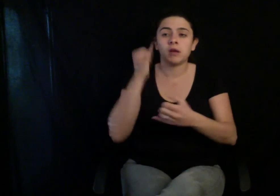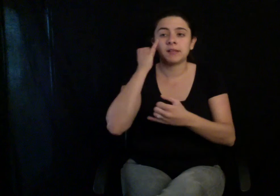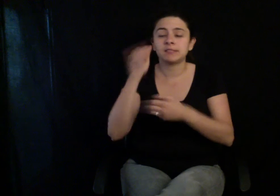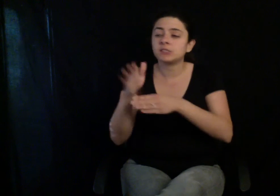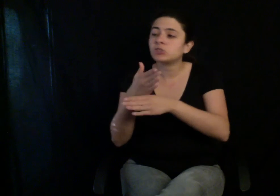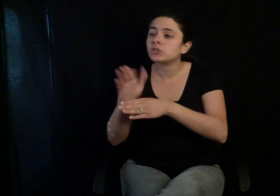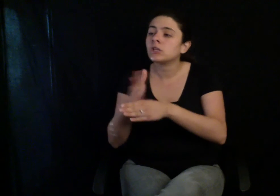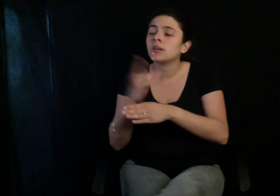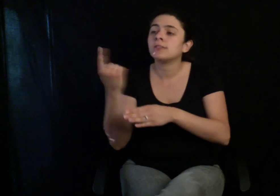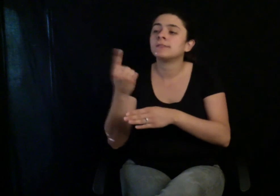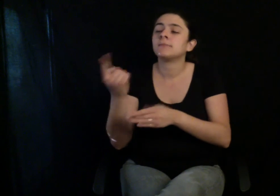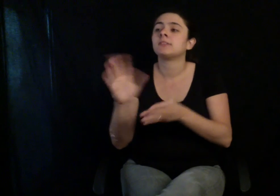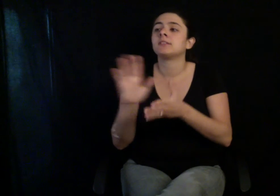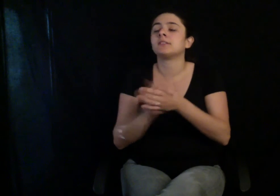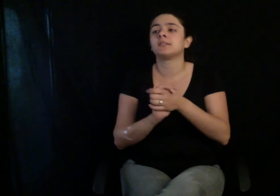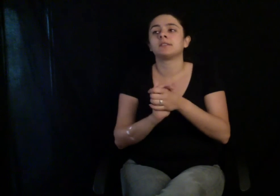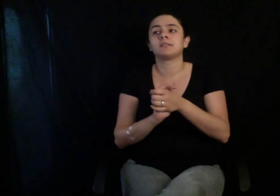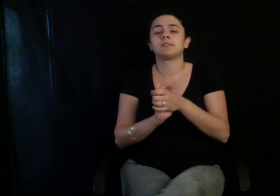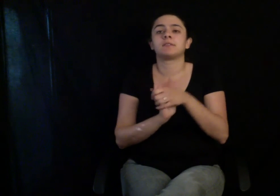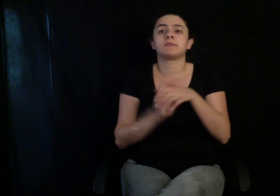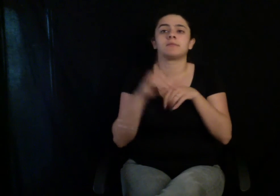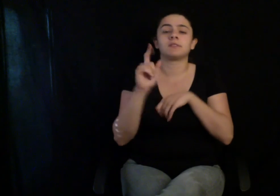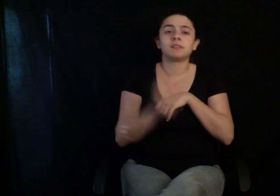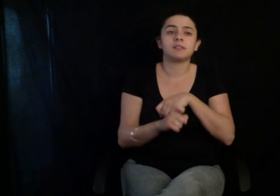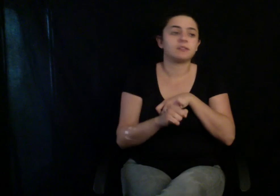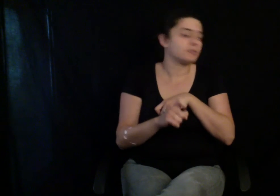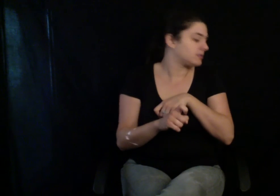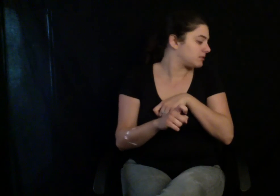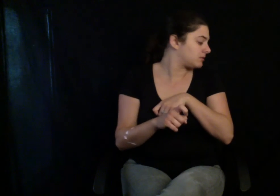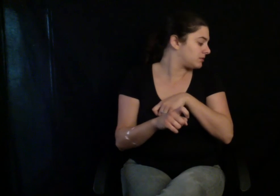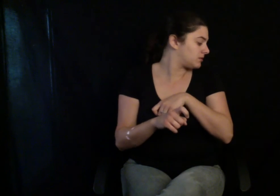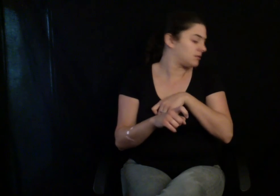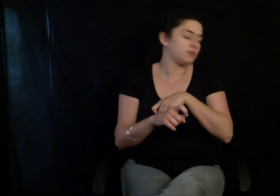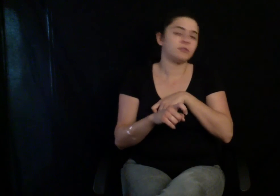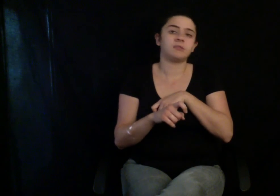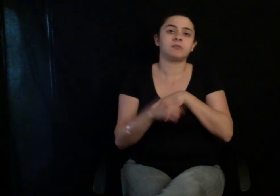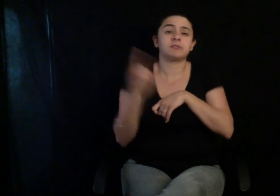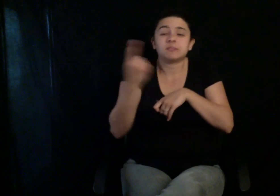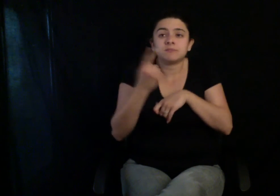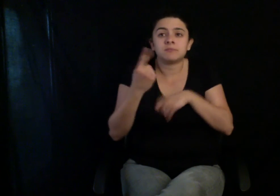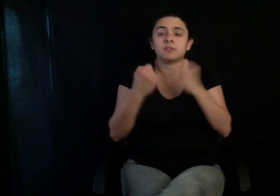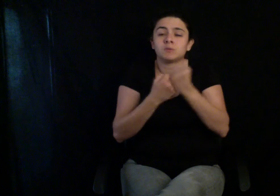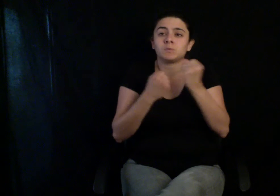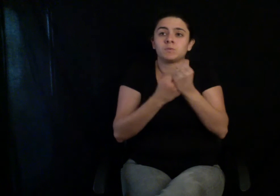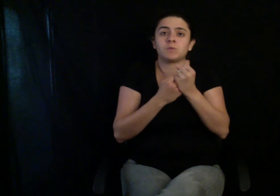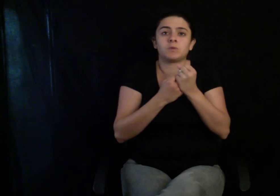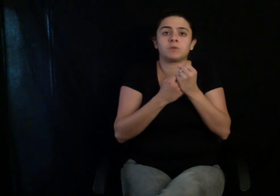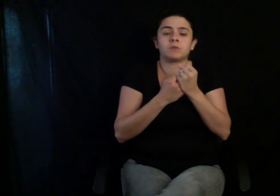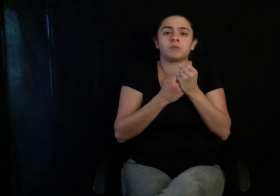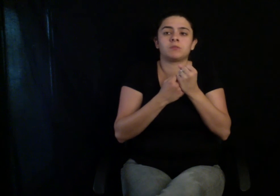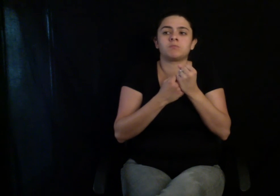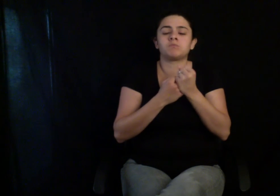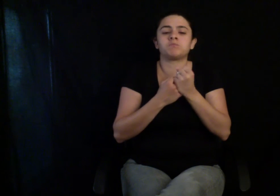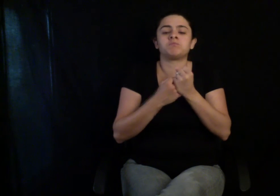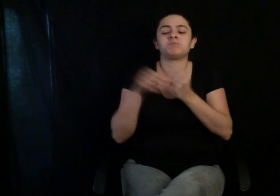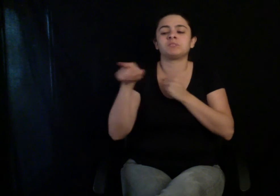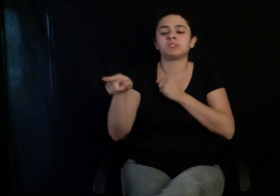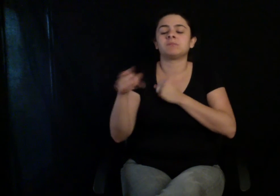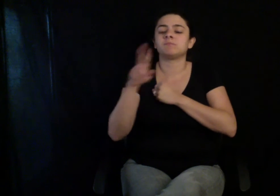to just be there for you, you always knew that Jared Kuntz was there for you. He was the best friend to everybody